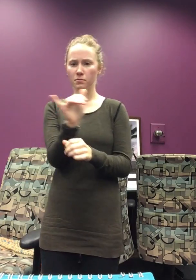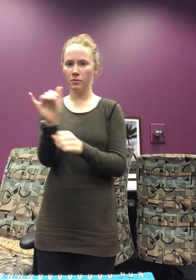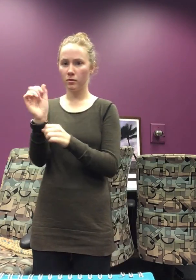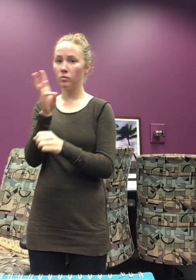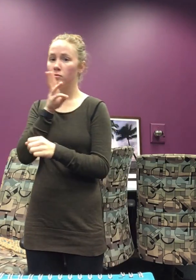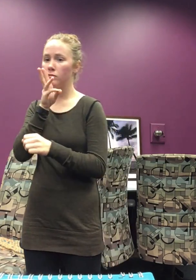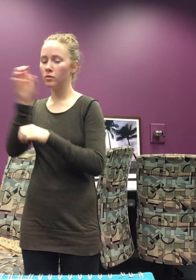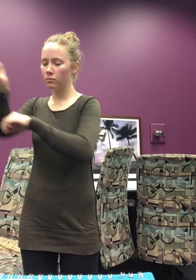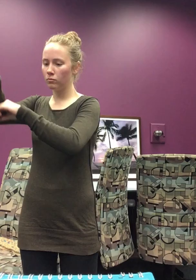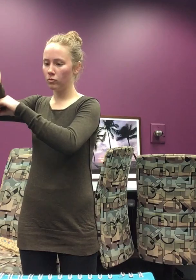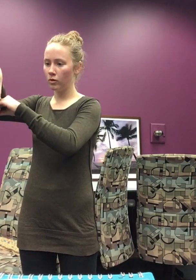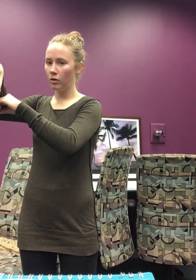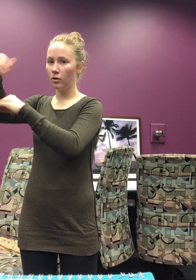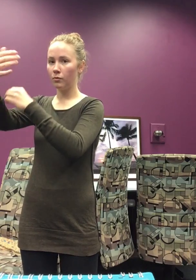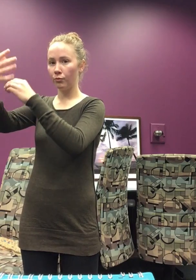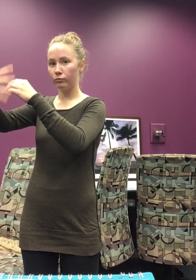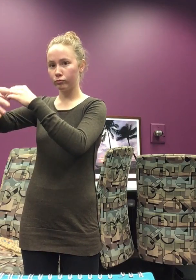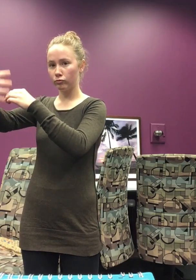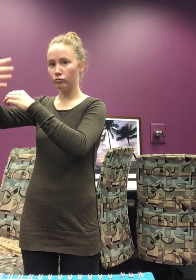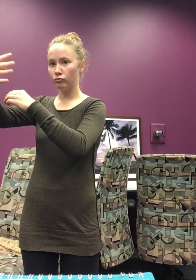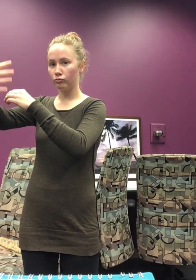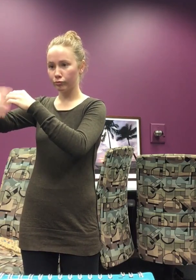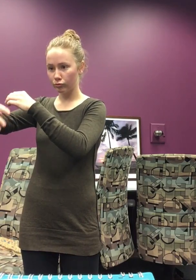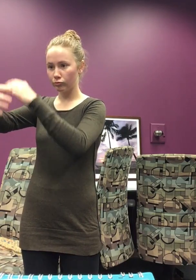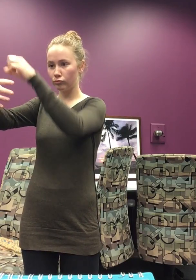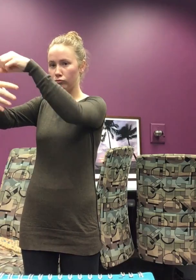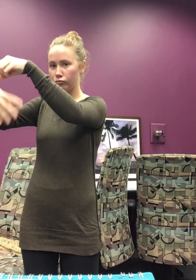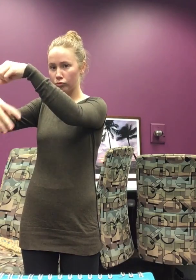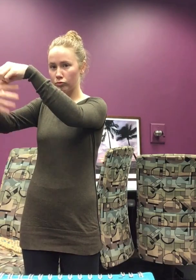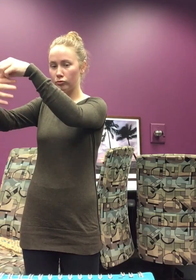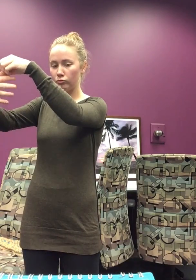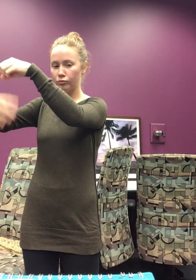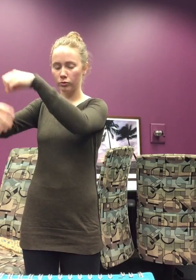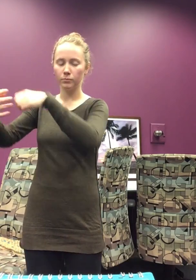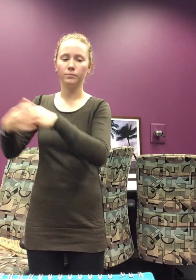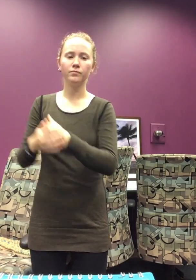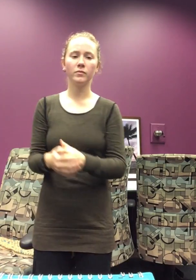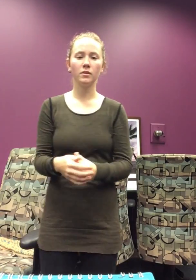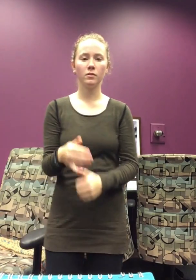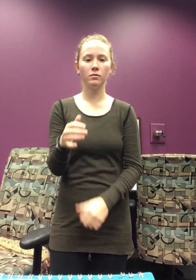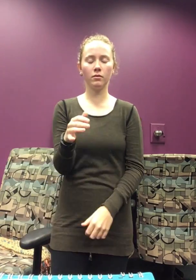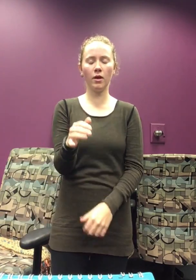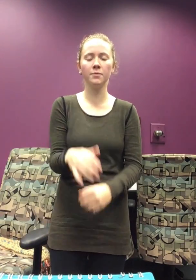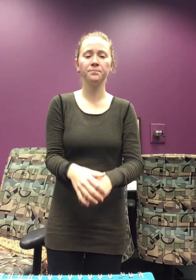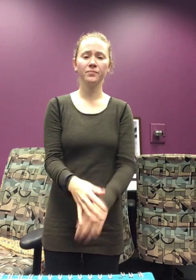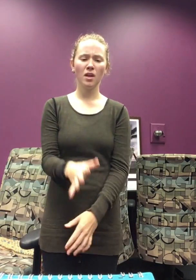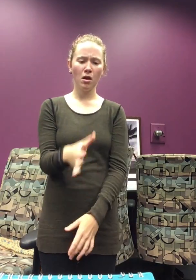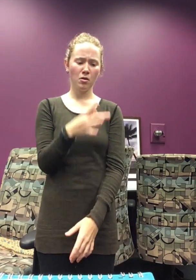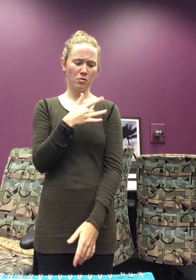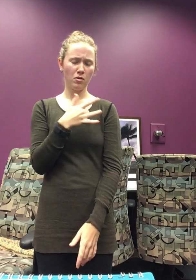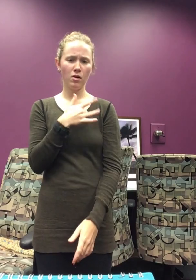a faucet. So the heart is very special in that it has 4